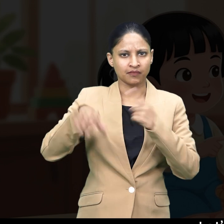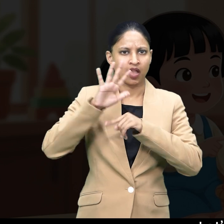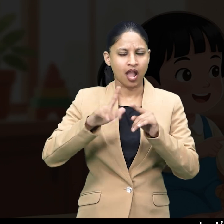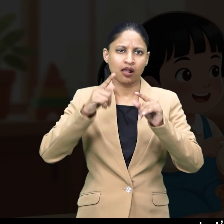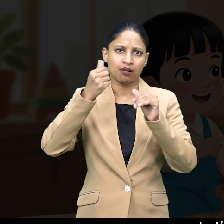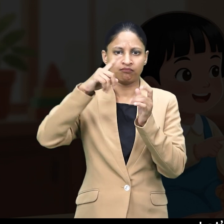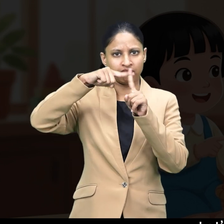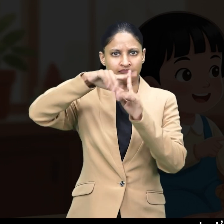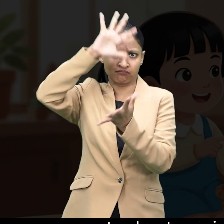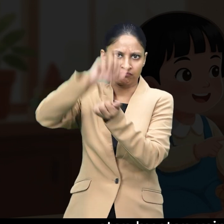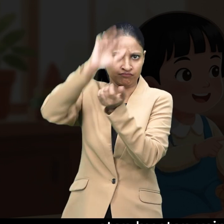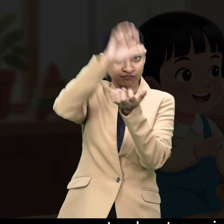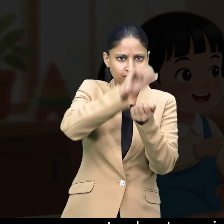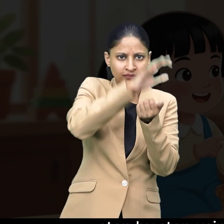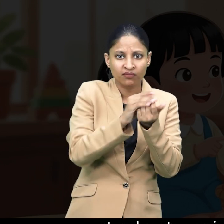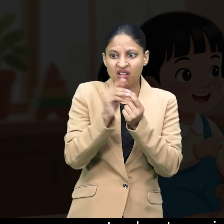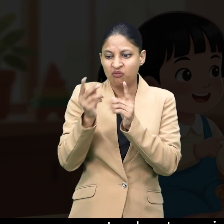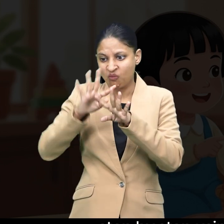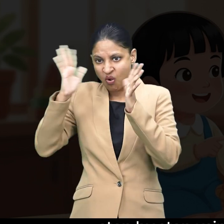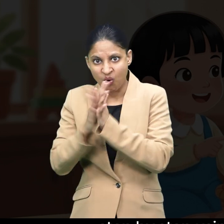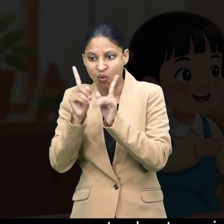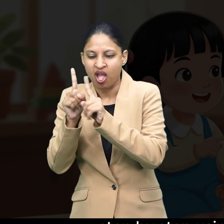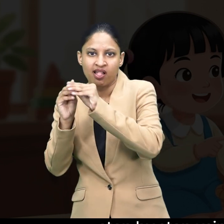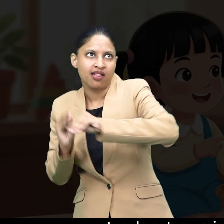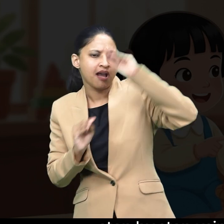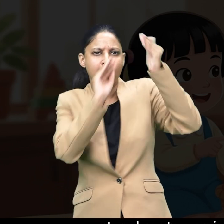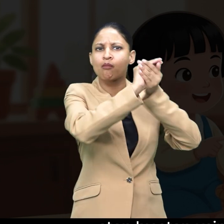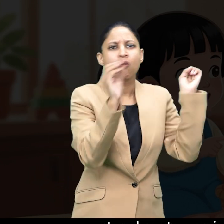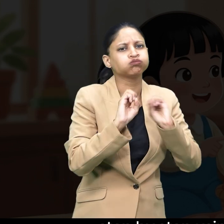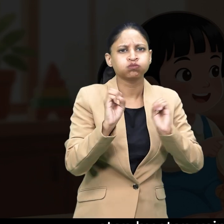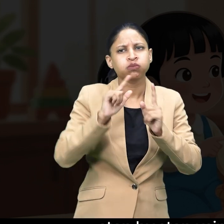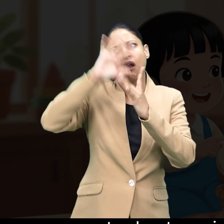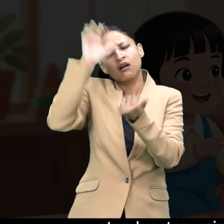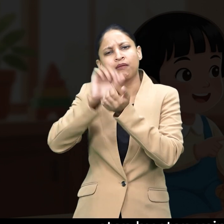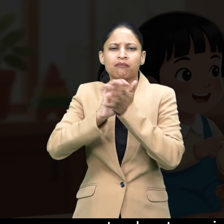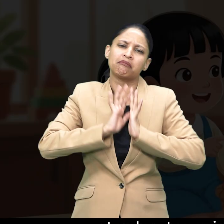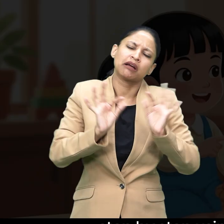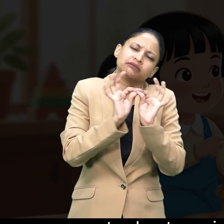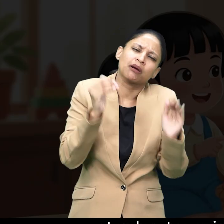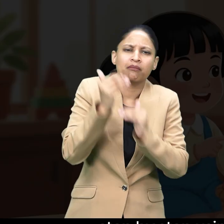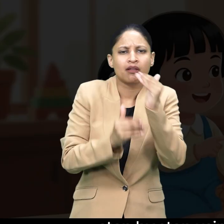Let's see how to add them step by step using column addition without carrying.